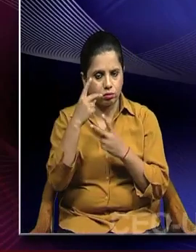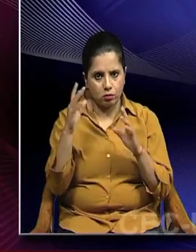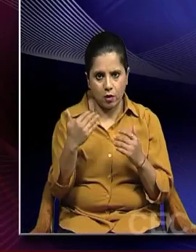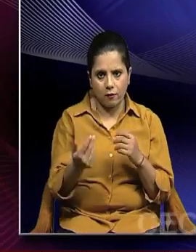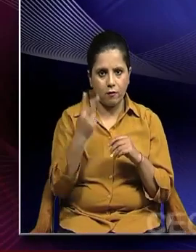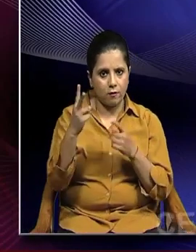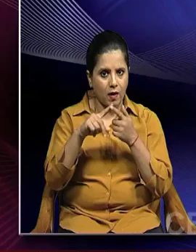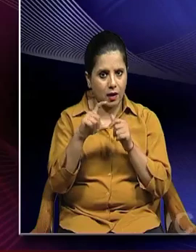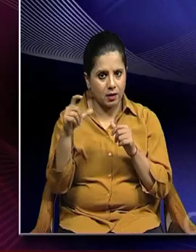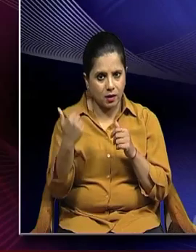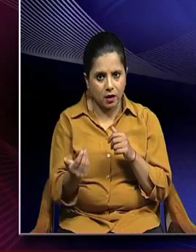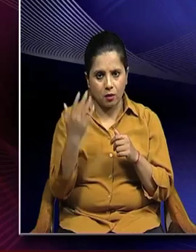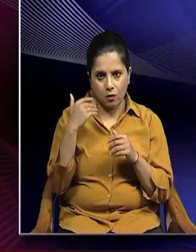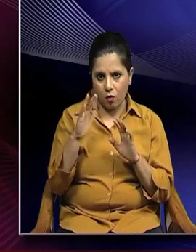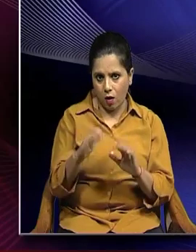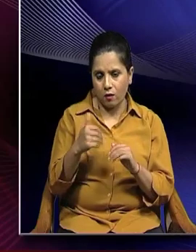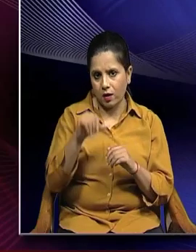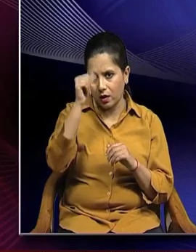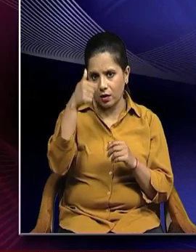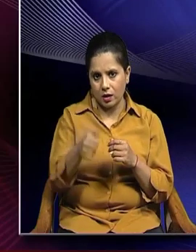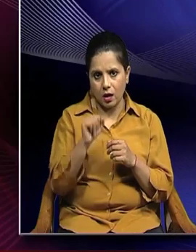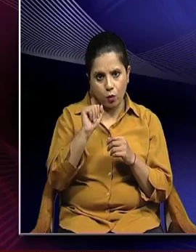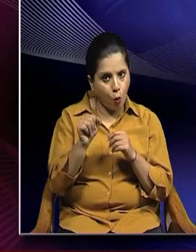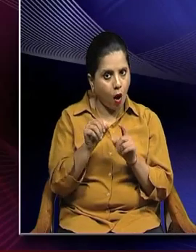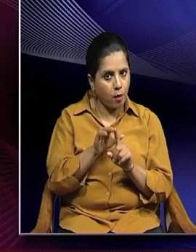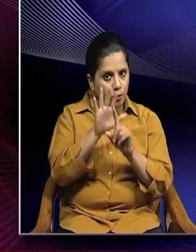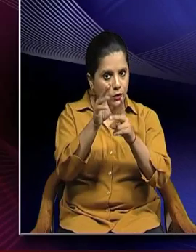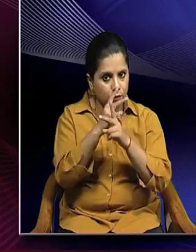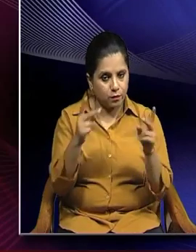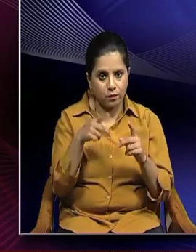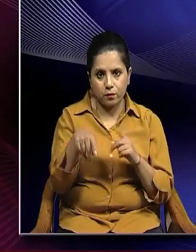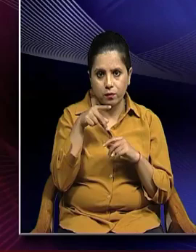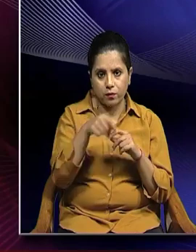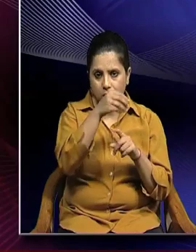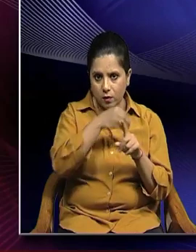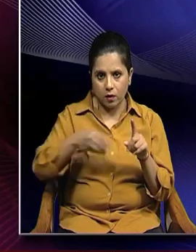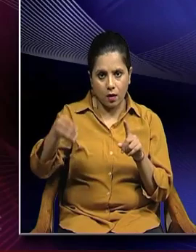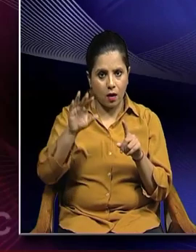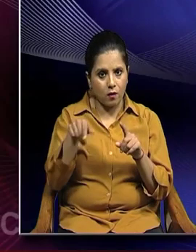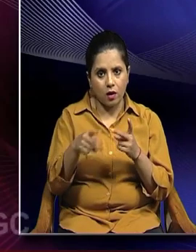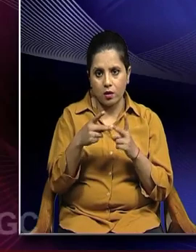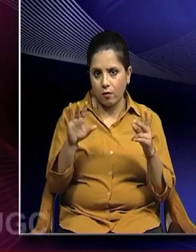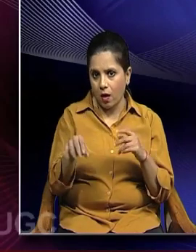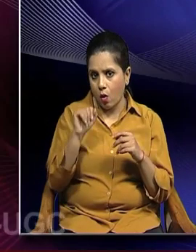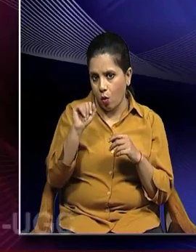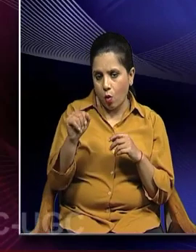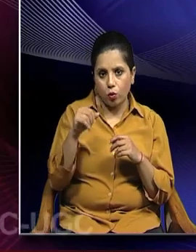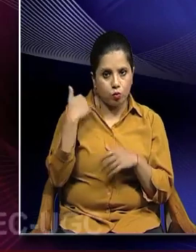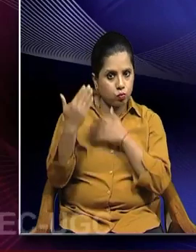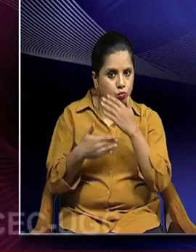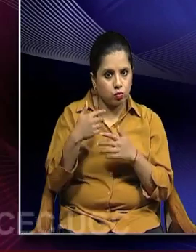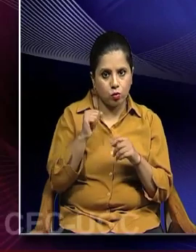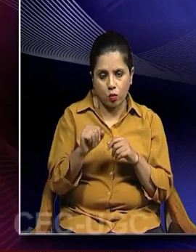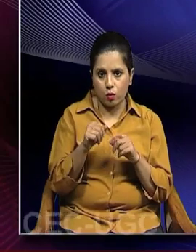Vedic, Vedantic and Indianic approaches, and they encompass various psycho-spiritual traditions that